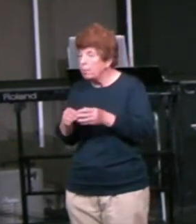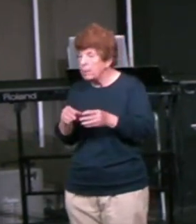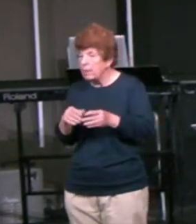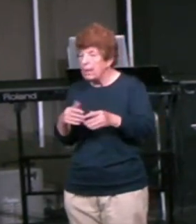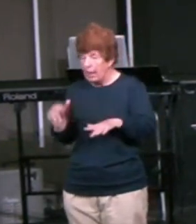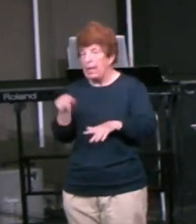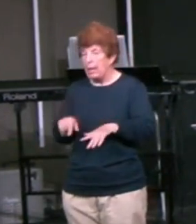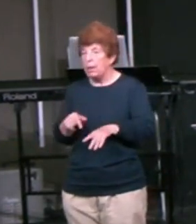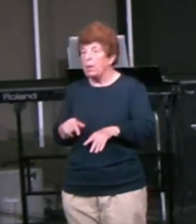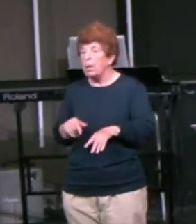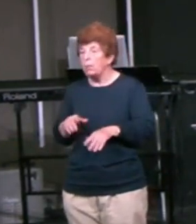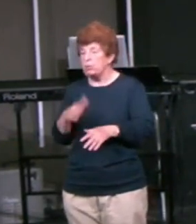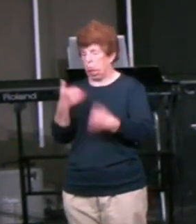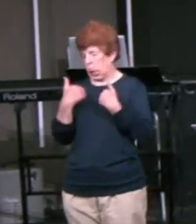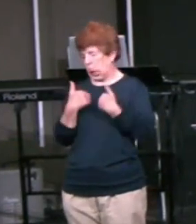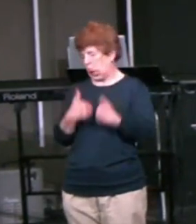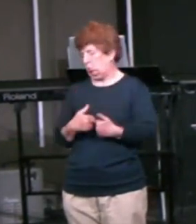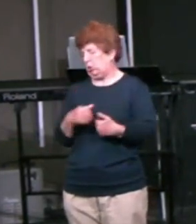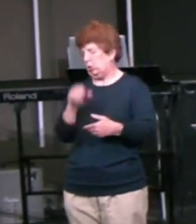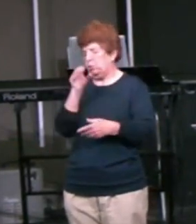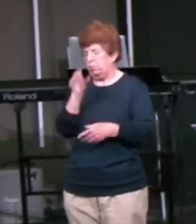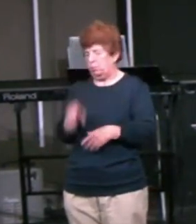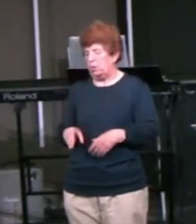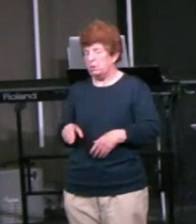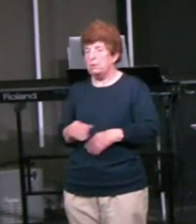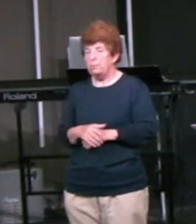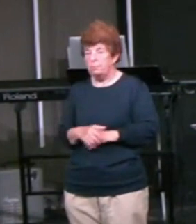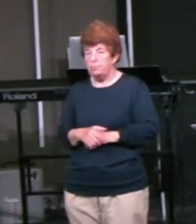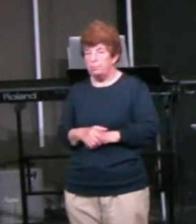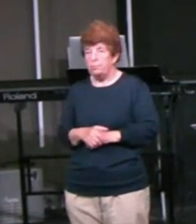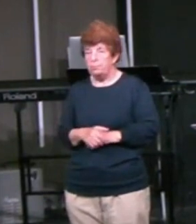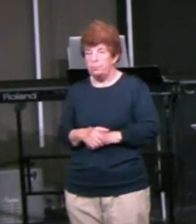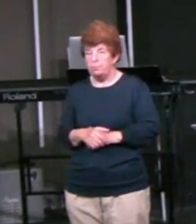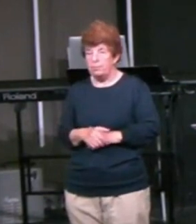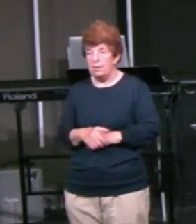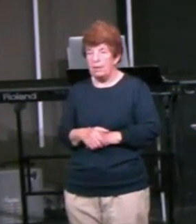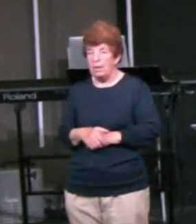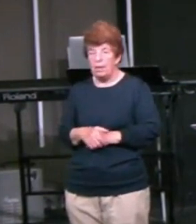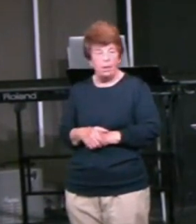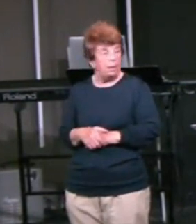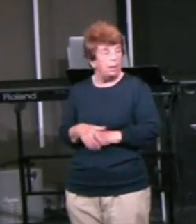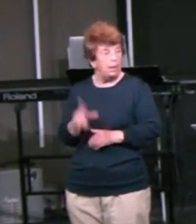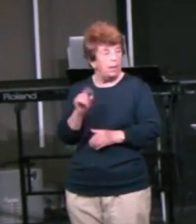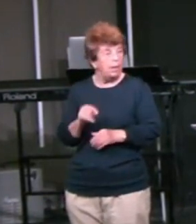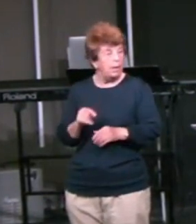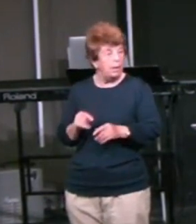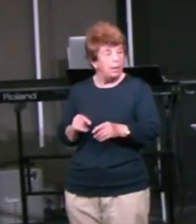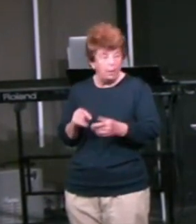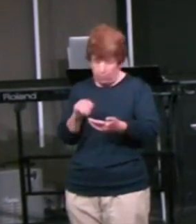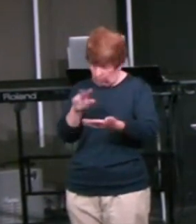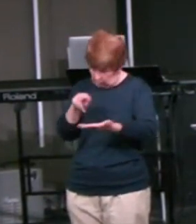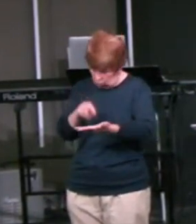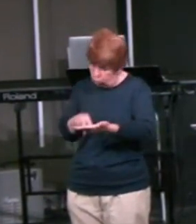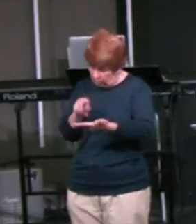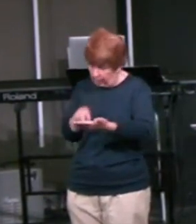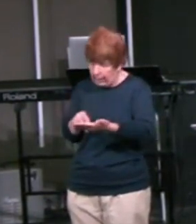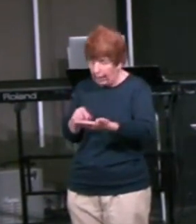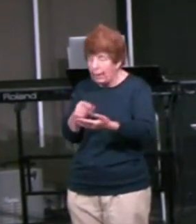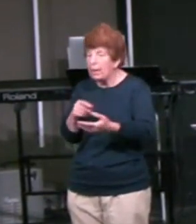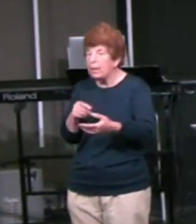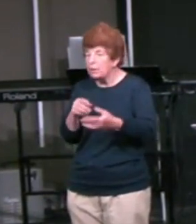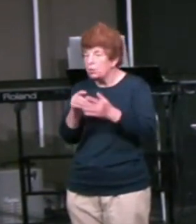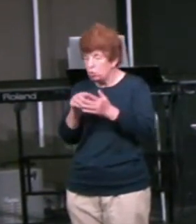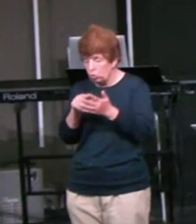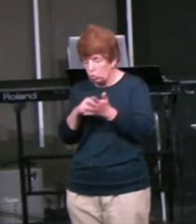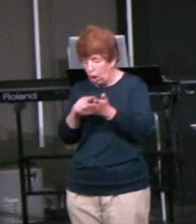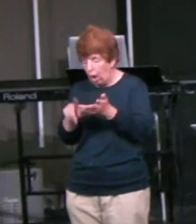a very, very wealthy guy of his day. And in the opening verses of the book of Job, we read that